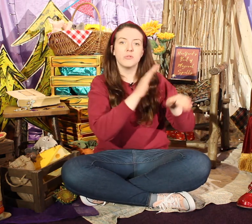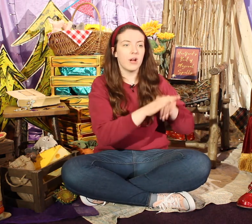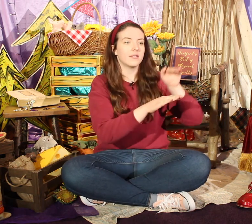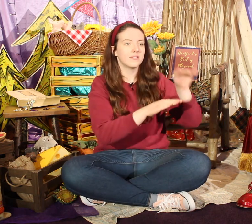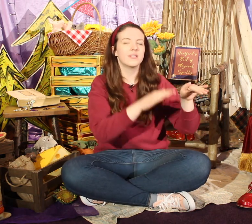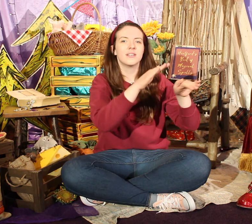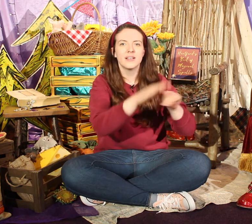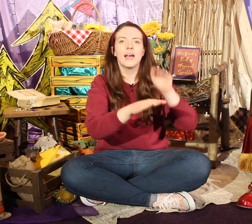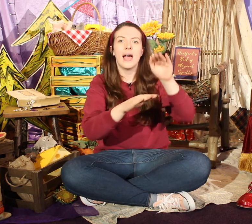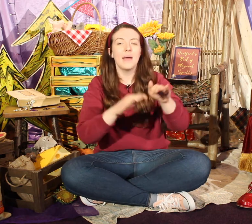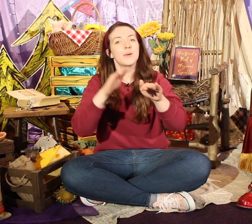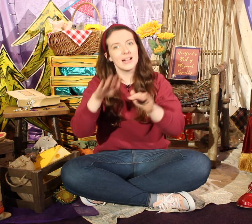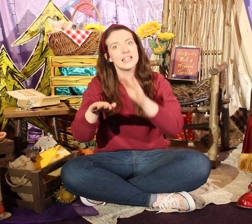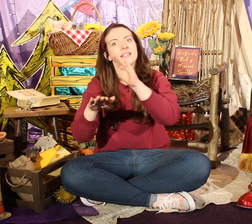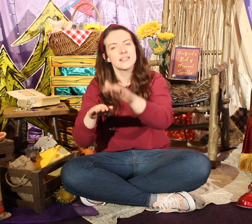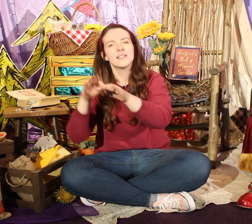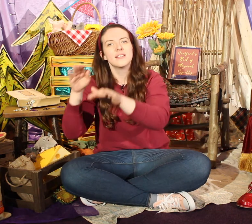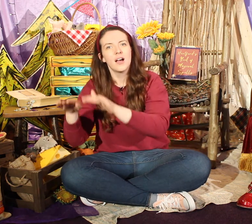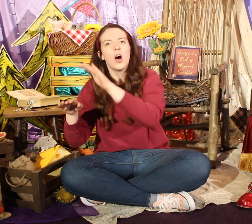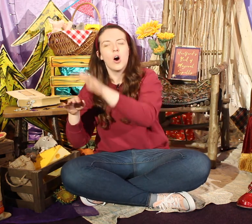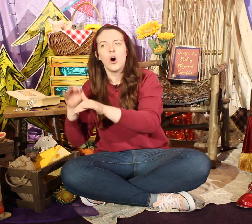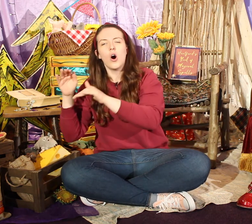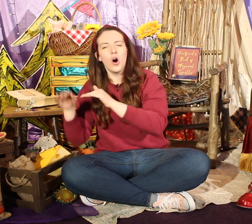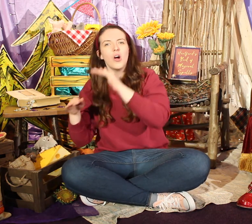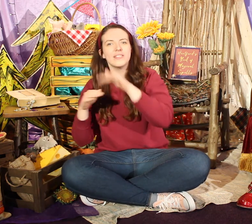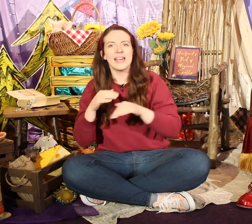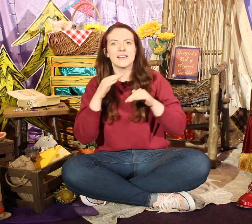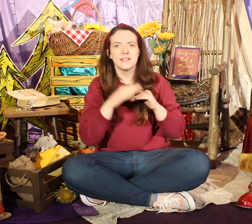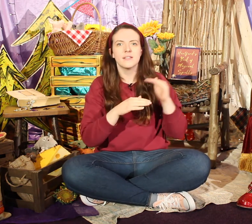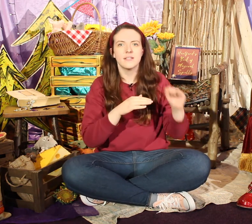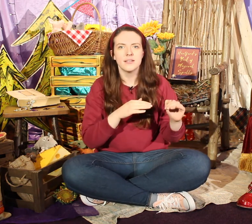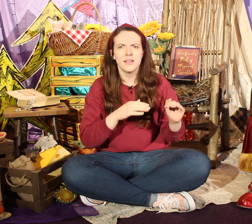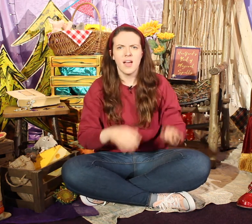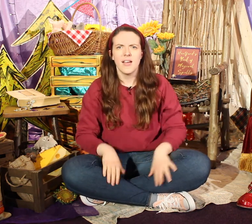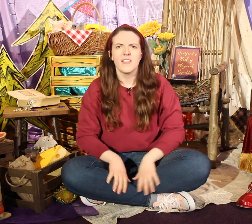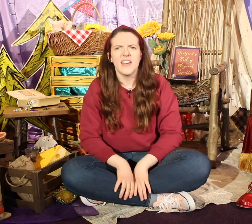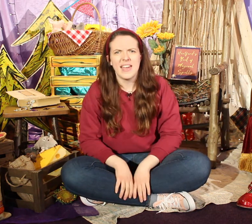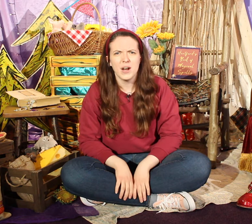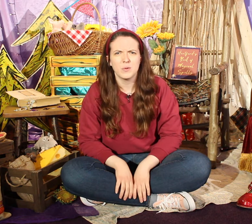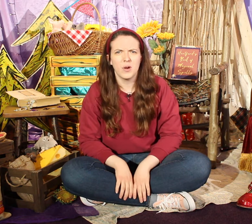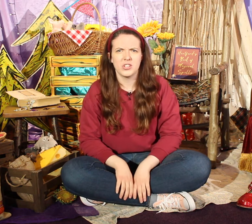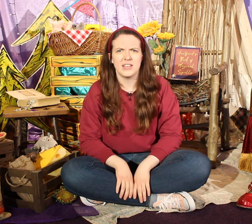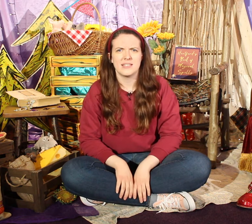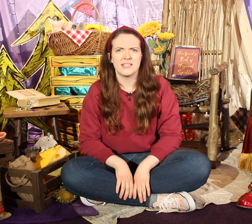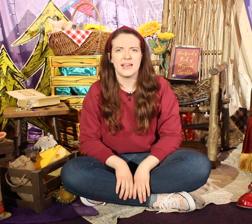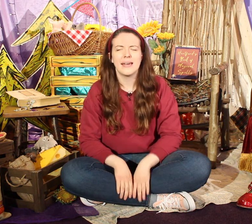run and practice all day. The hare would watch this and say,